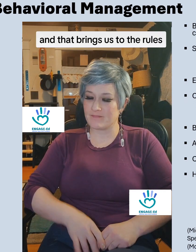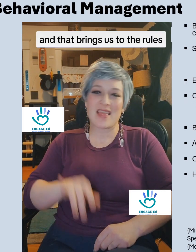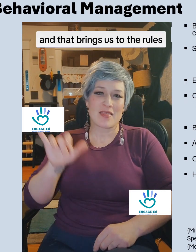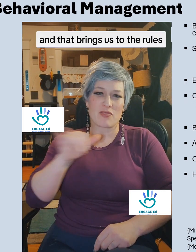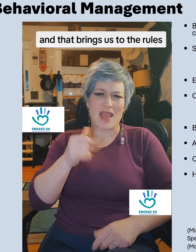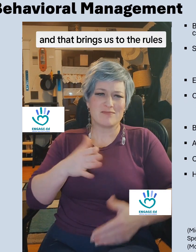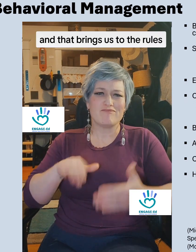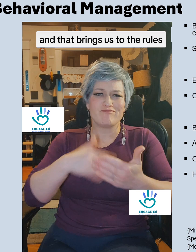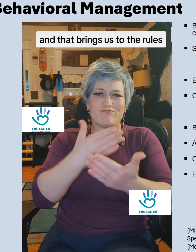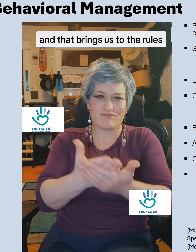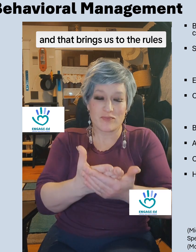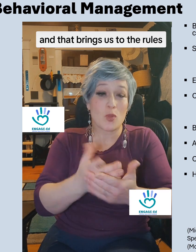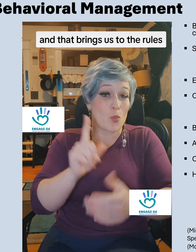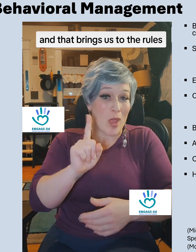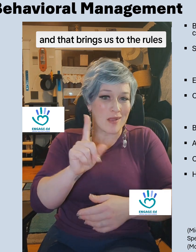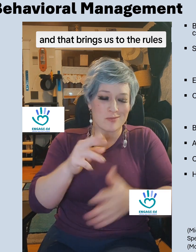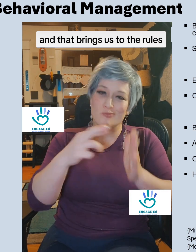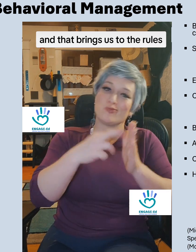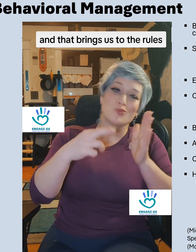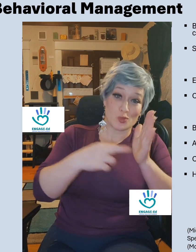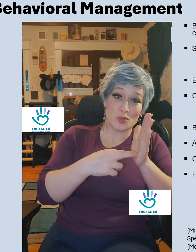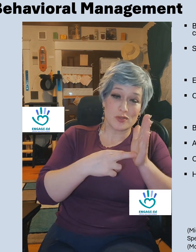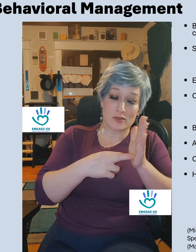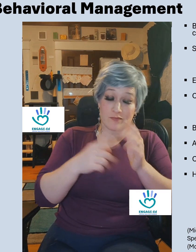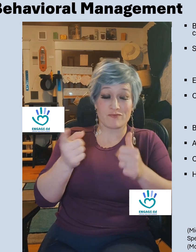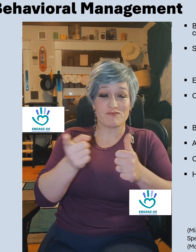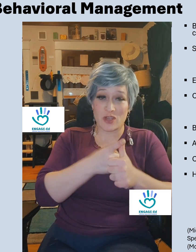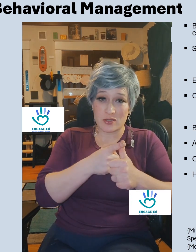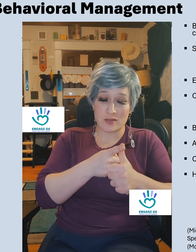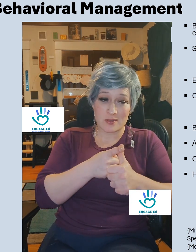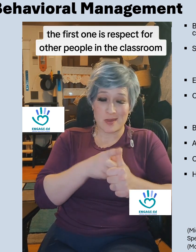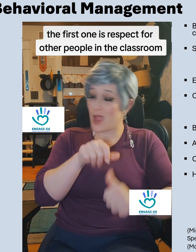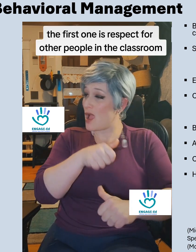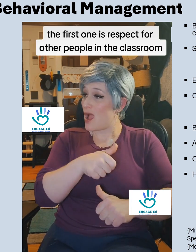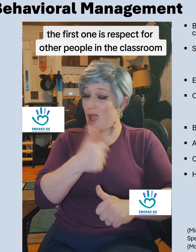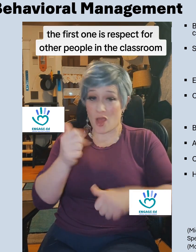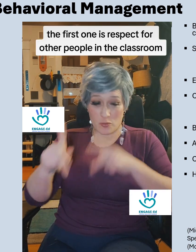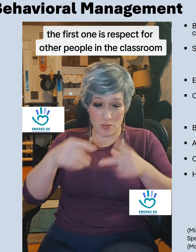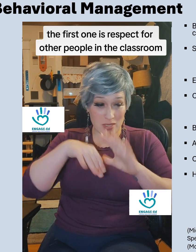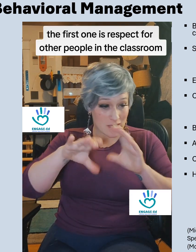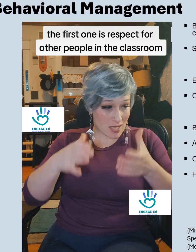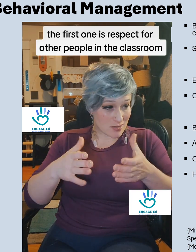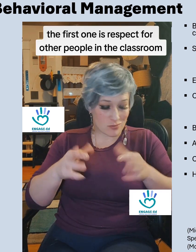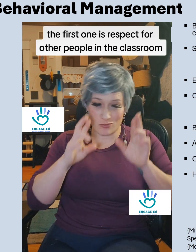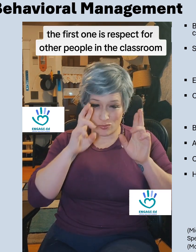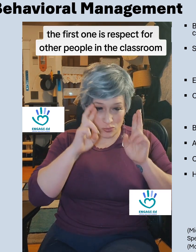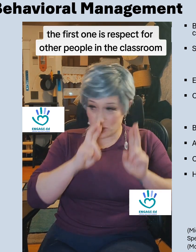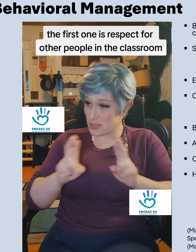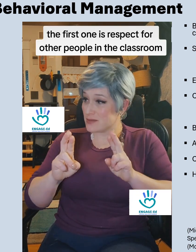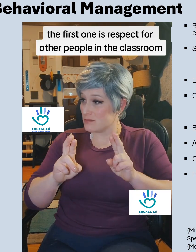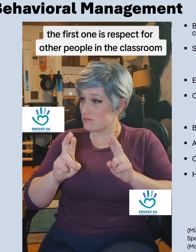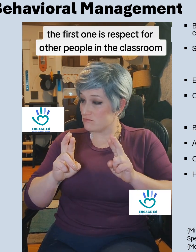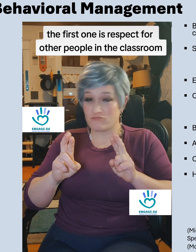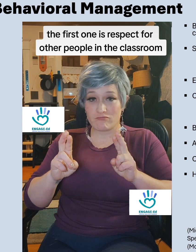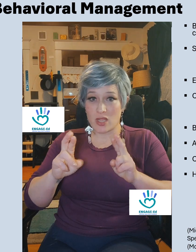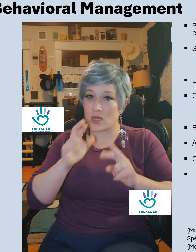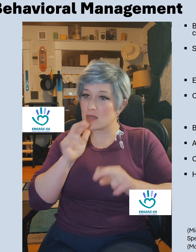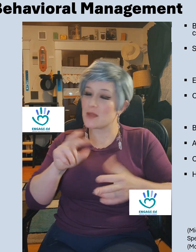And that brings us to the rules. The first one is respect for other people in the